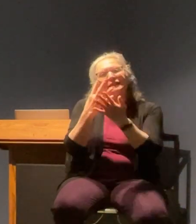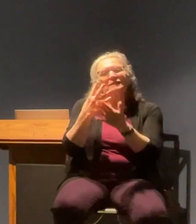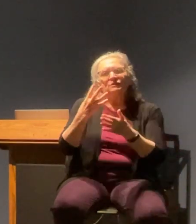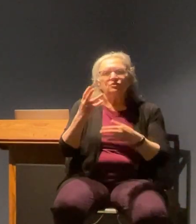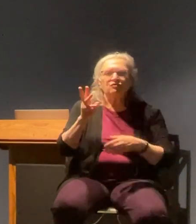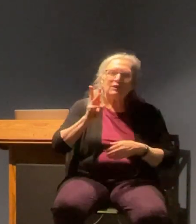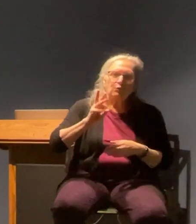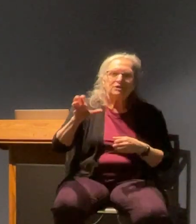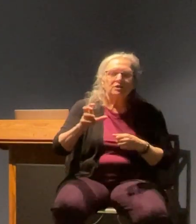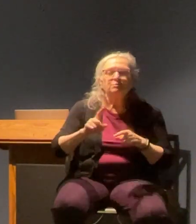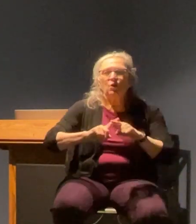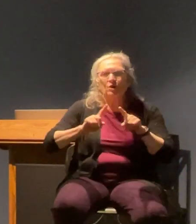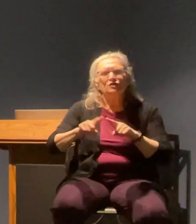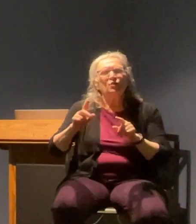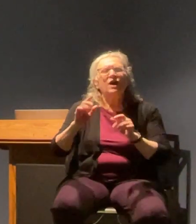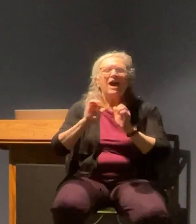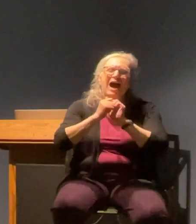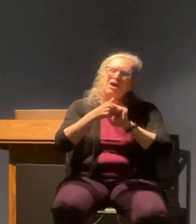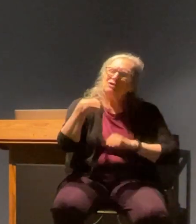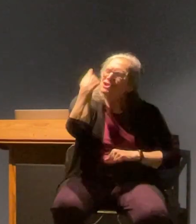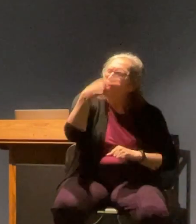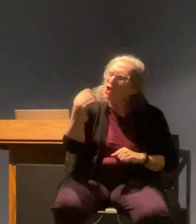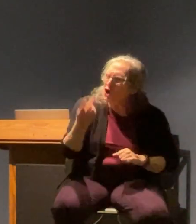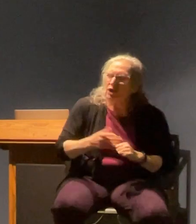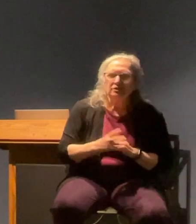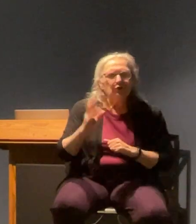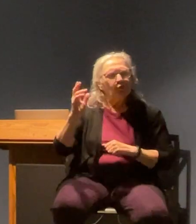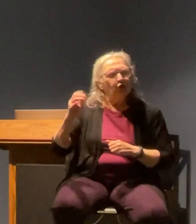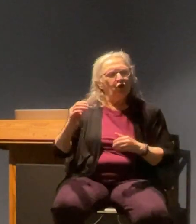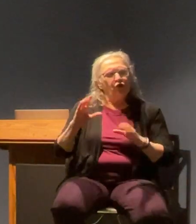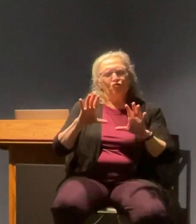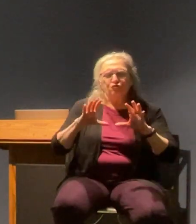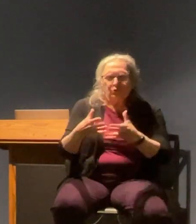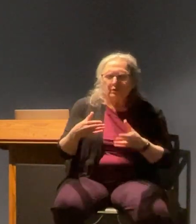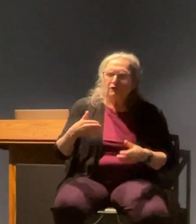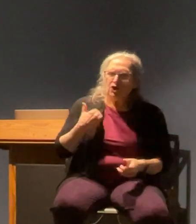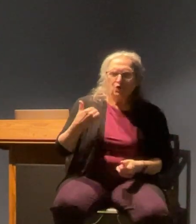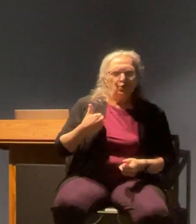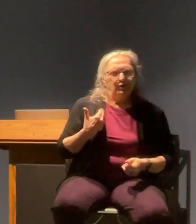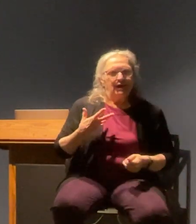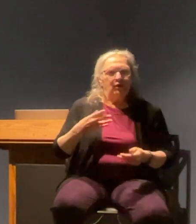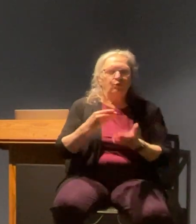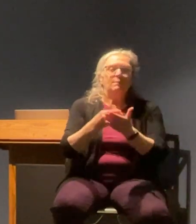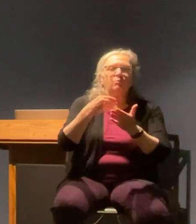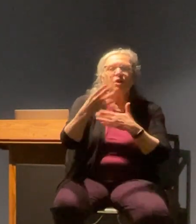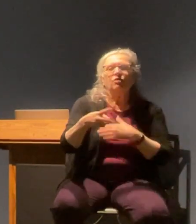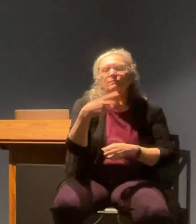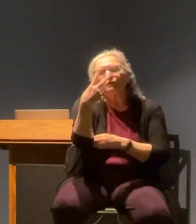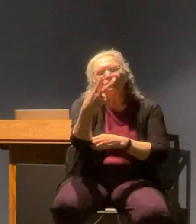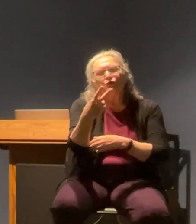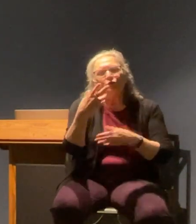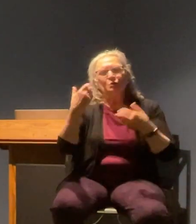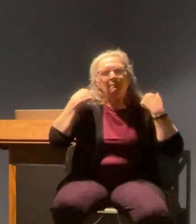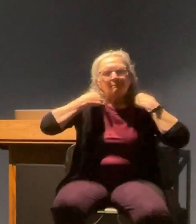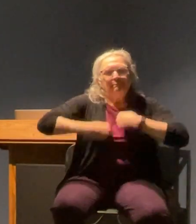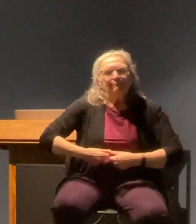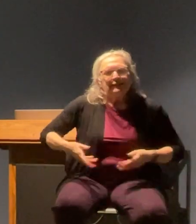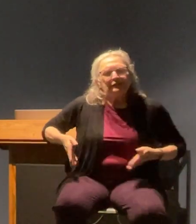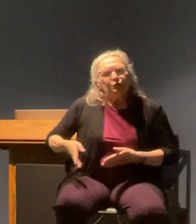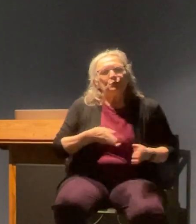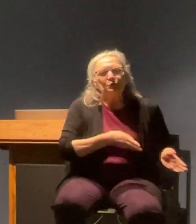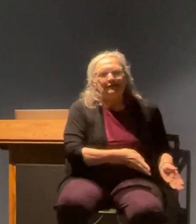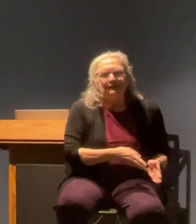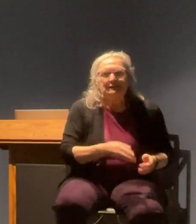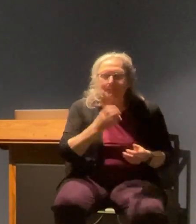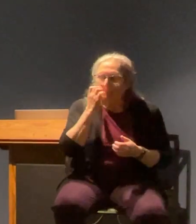that looks. So we took a group of our youth and we bought them suits, 2-piece suits. So we pointed out how that's right, we